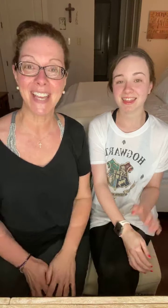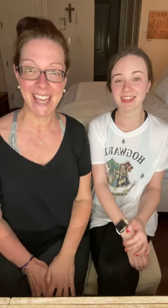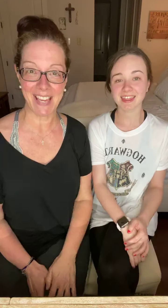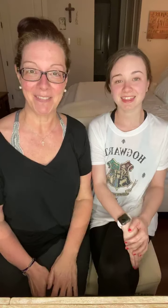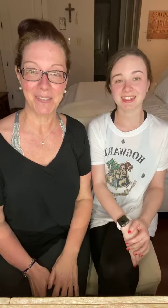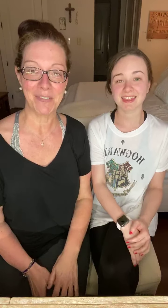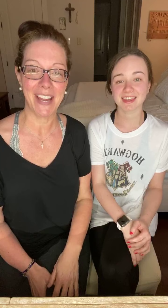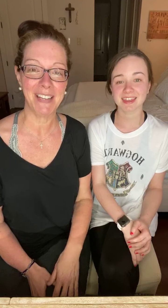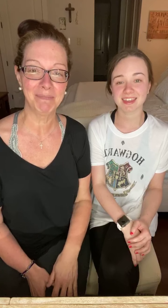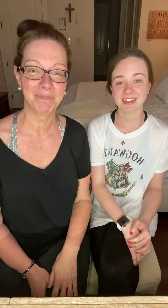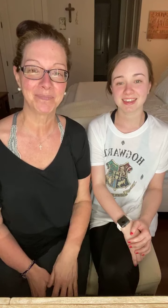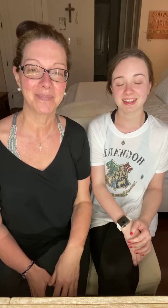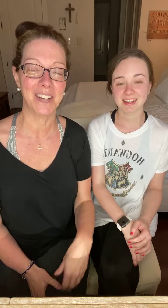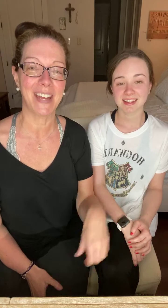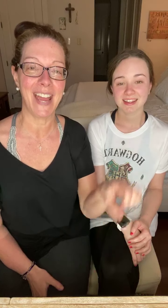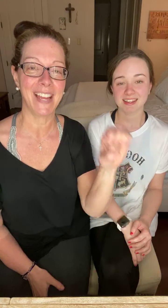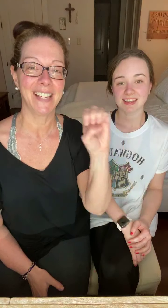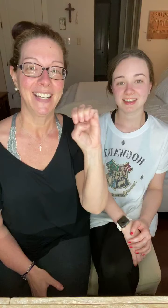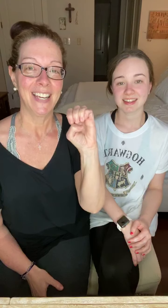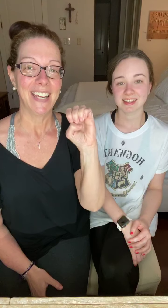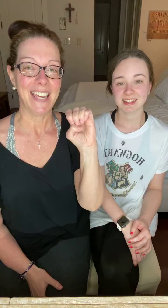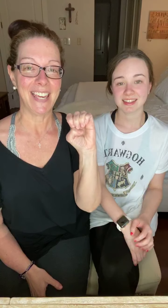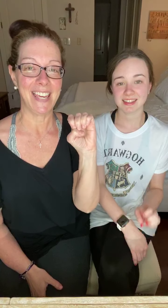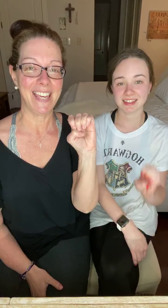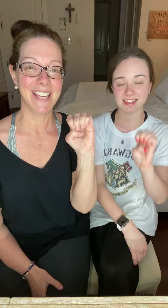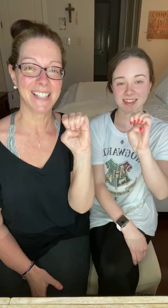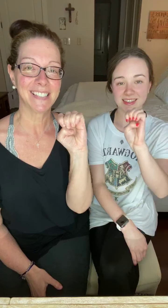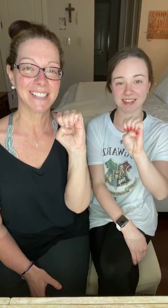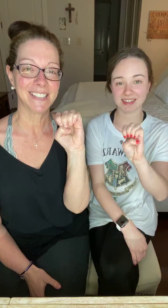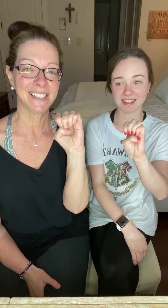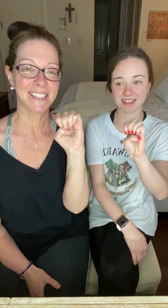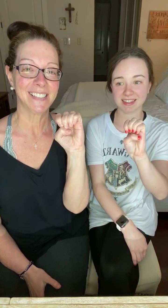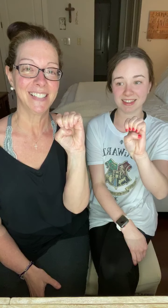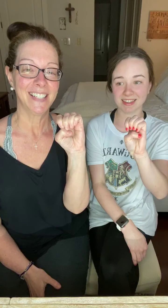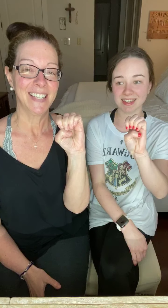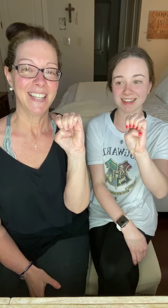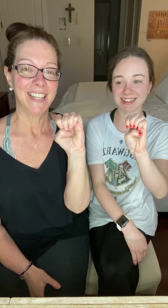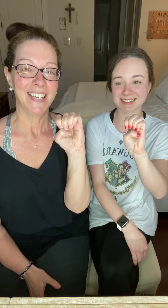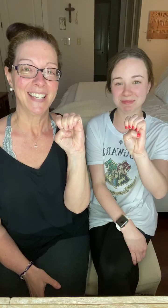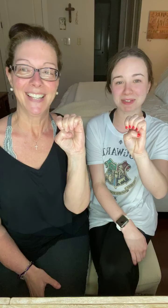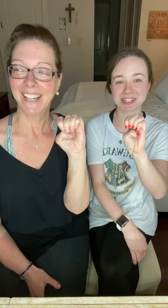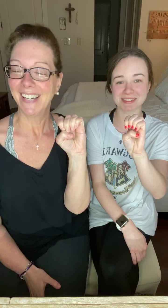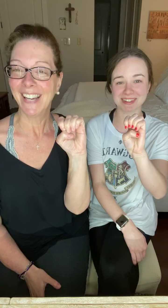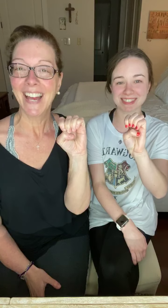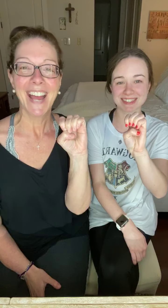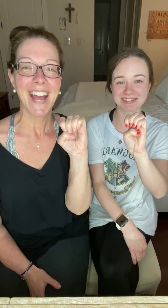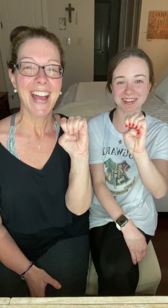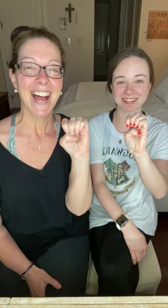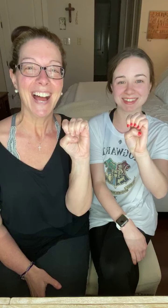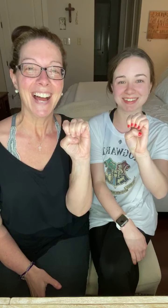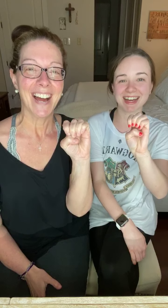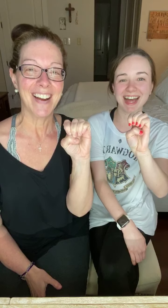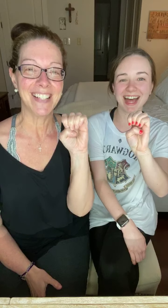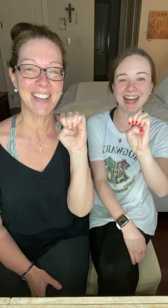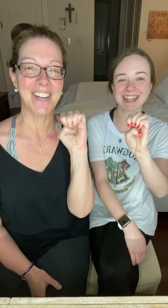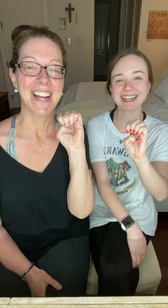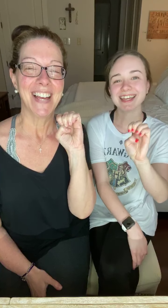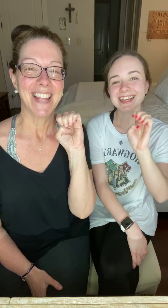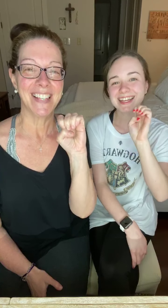E. You ready? Okay. E. E. I Jay's watching us from out the window. All right. So this